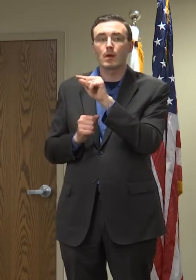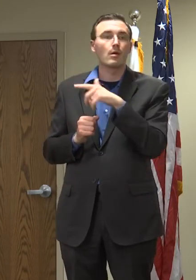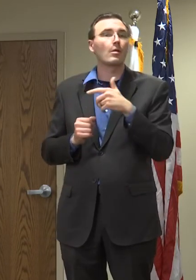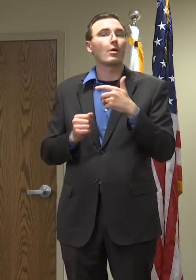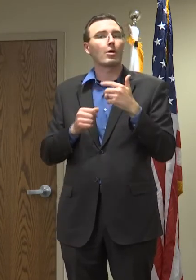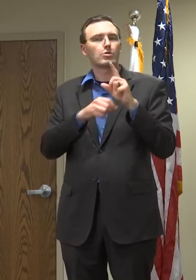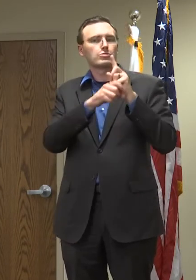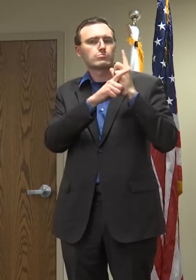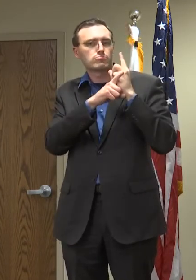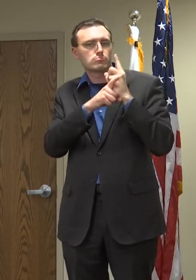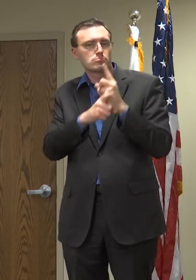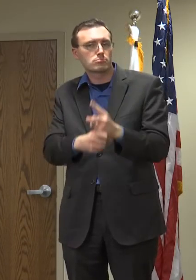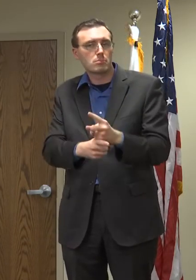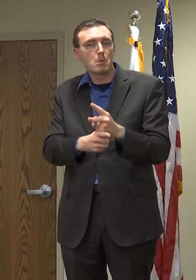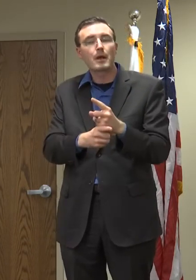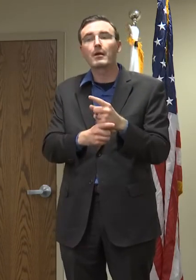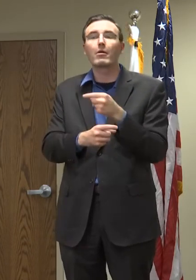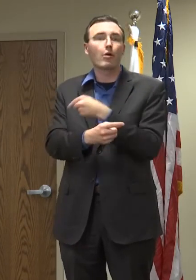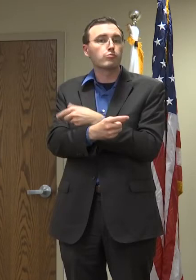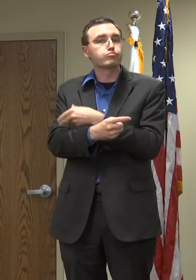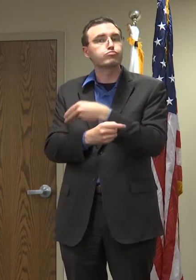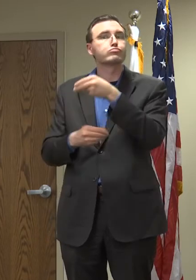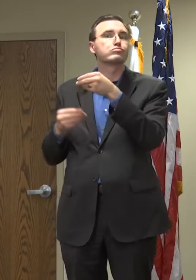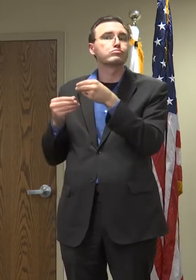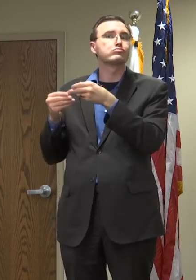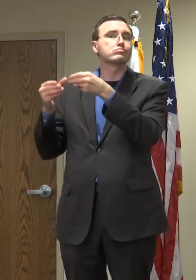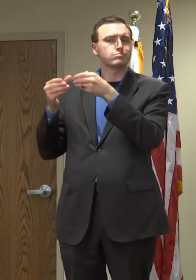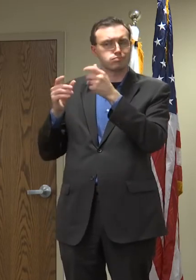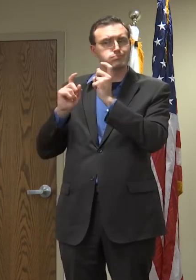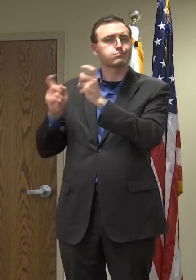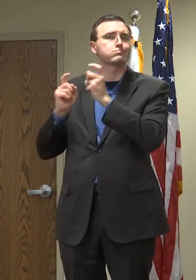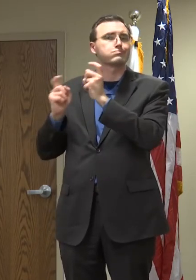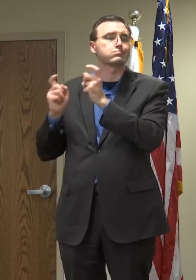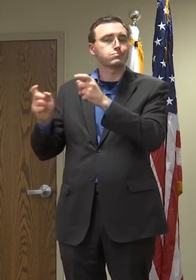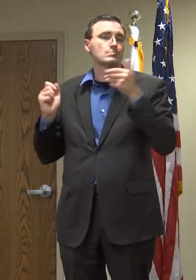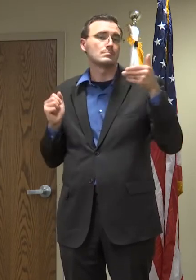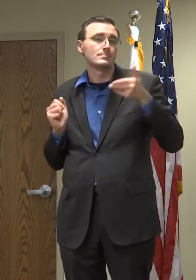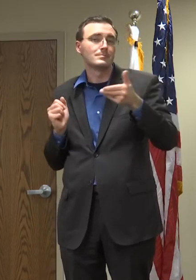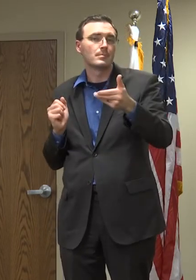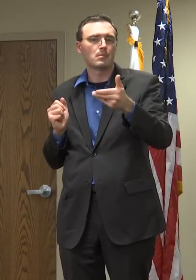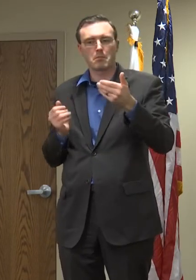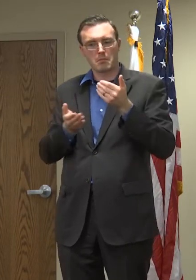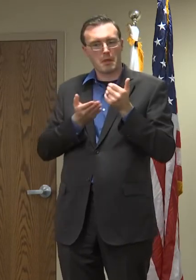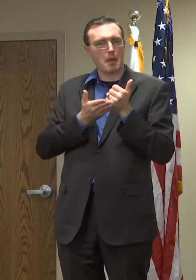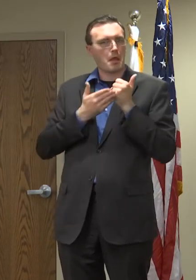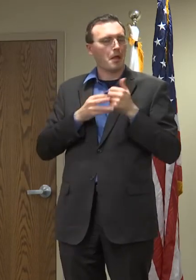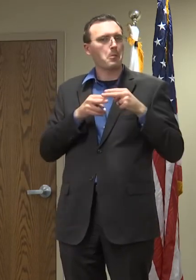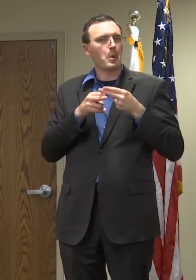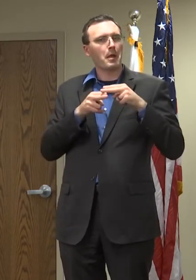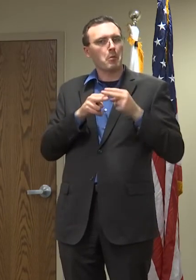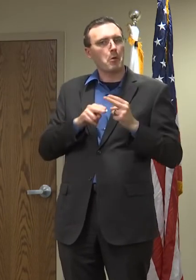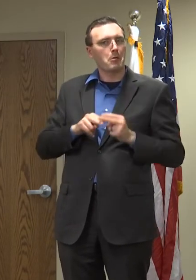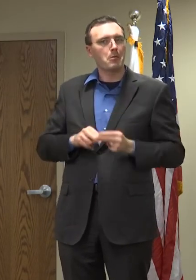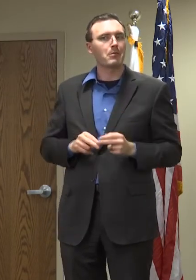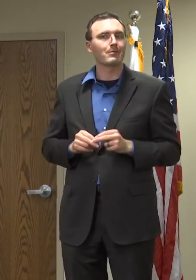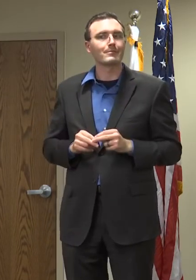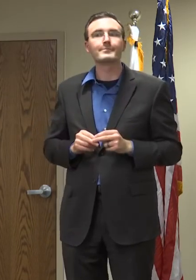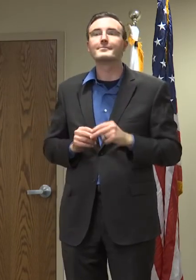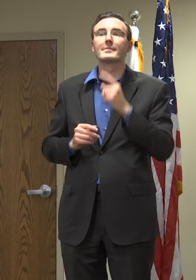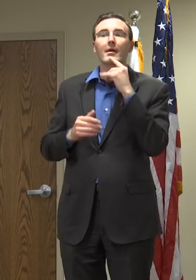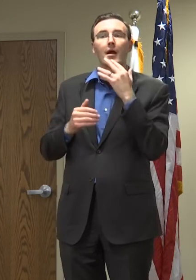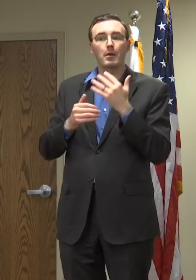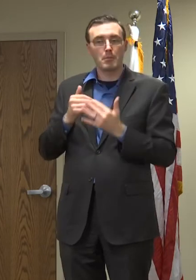pounds. There is weight loss with regular donations. It stimulates blood cell production, and it